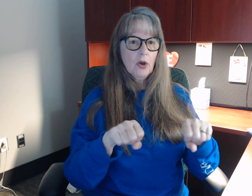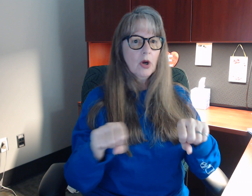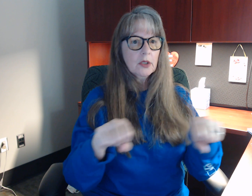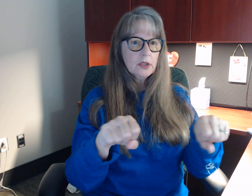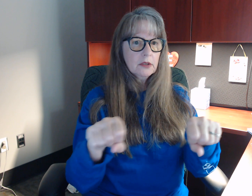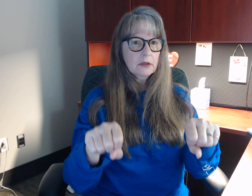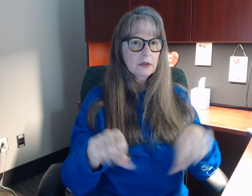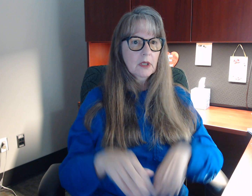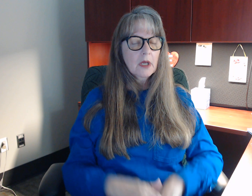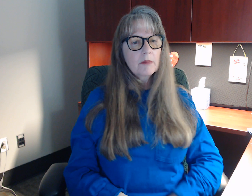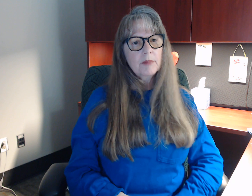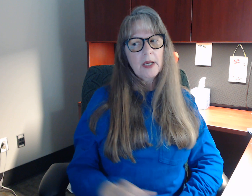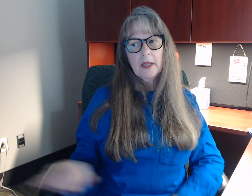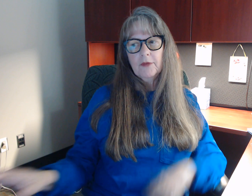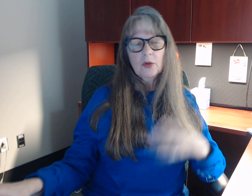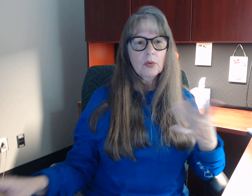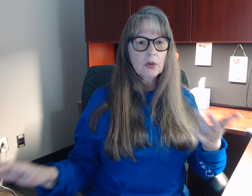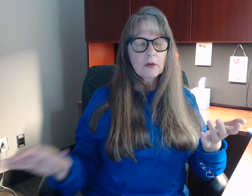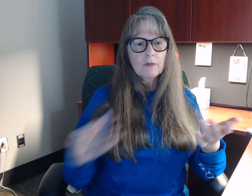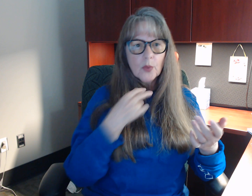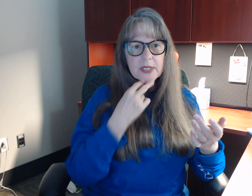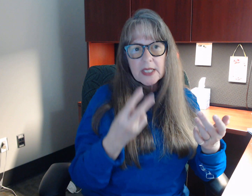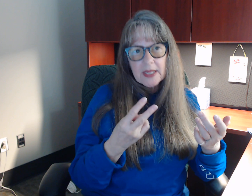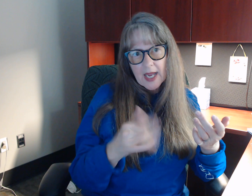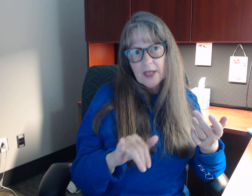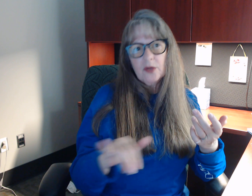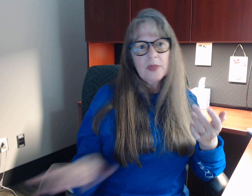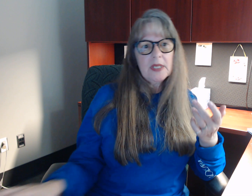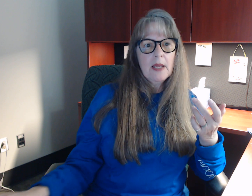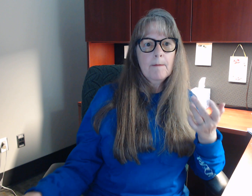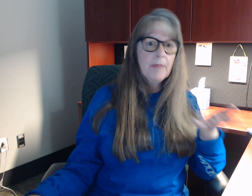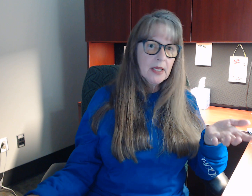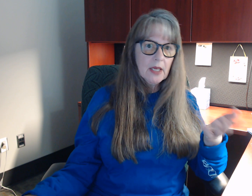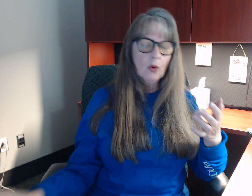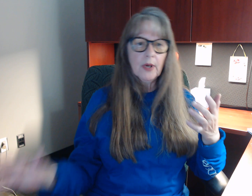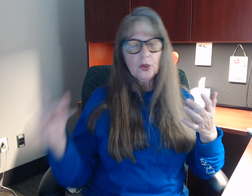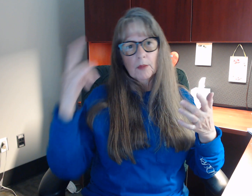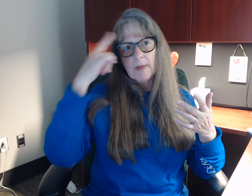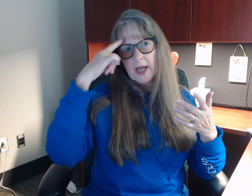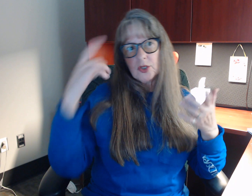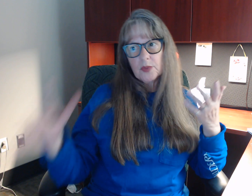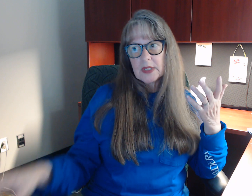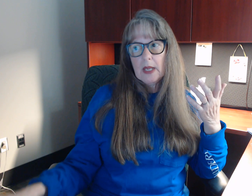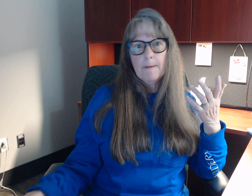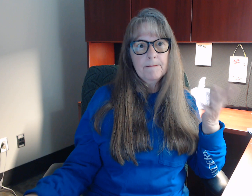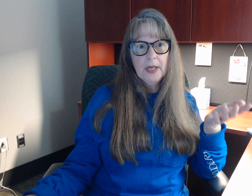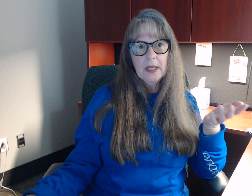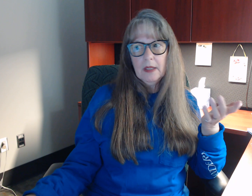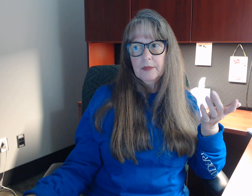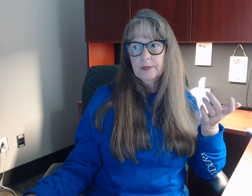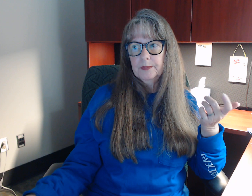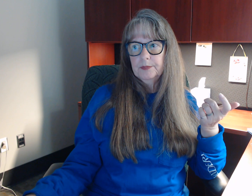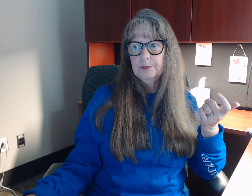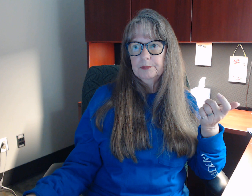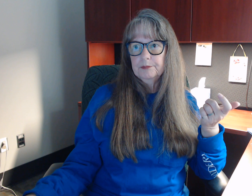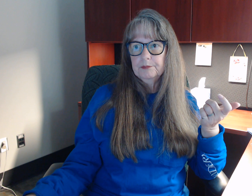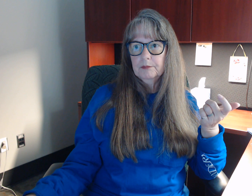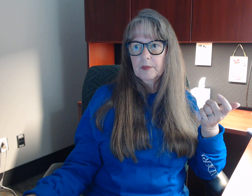cart. But if you were voicing that, you would say a buggy, or in your mind, you would say a buggy. In the